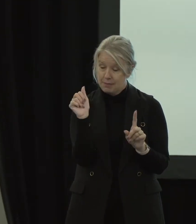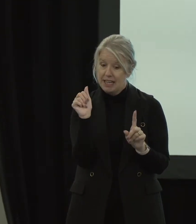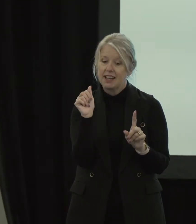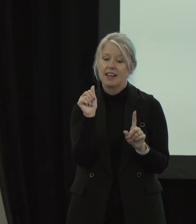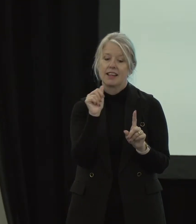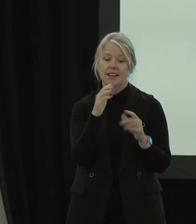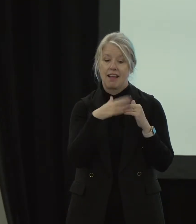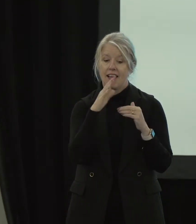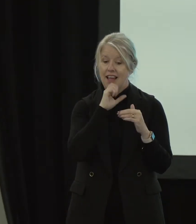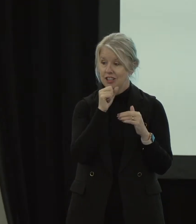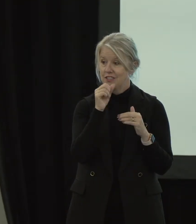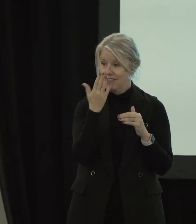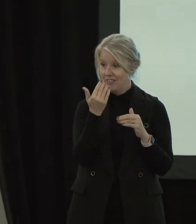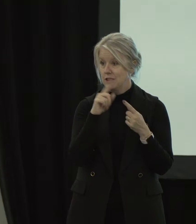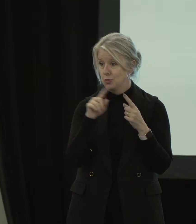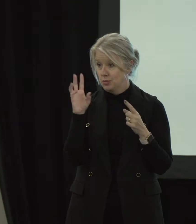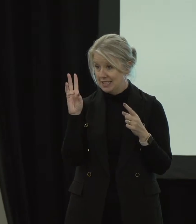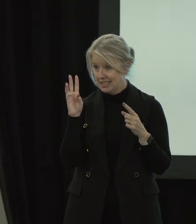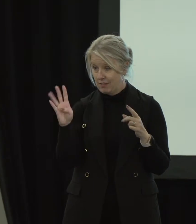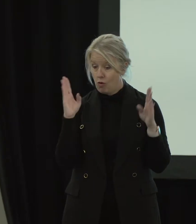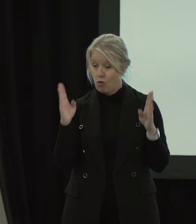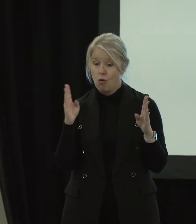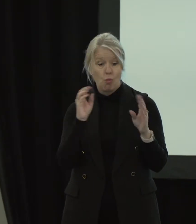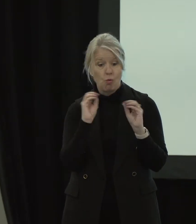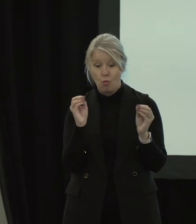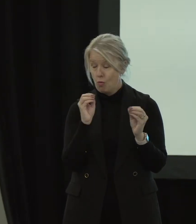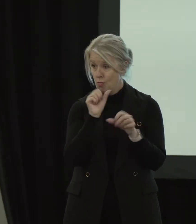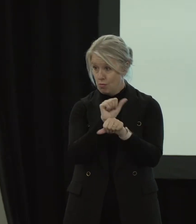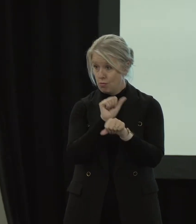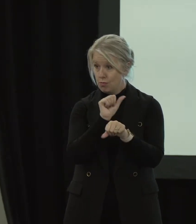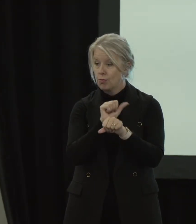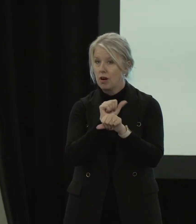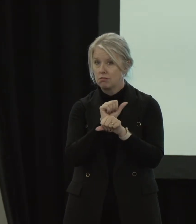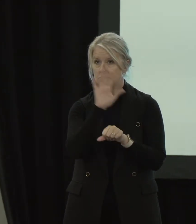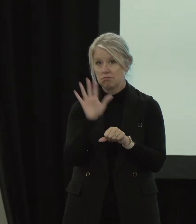age 15 to 64, who are unemployed, approximately